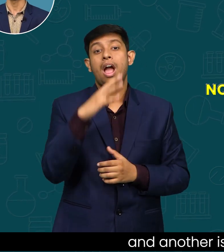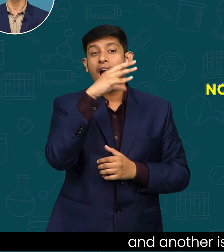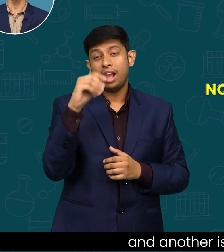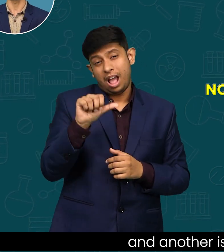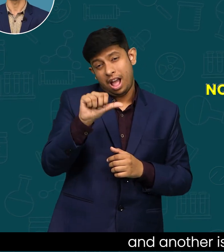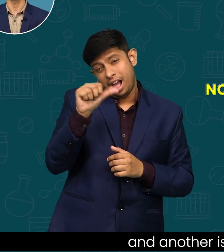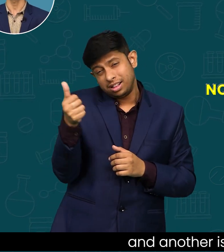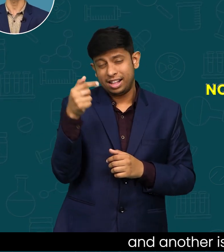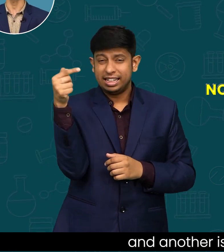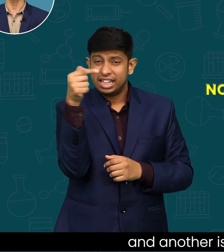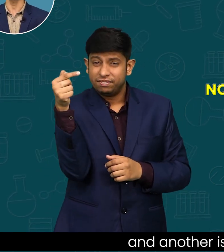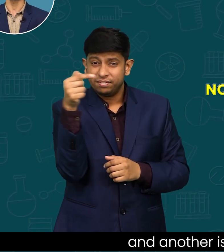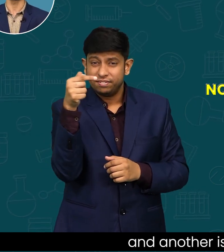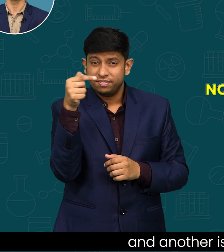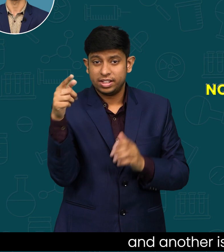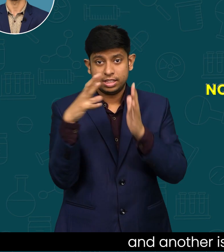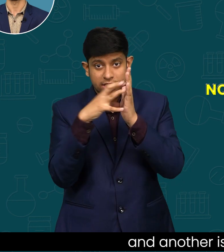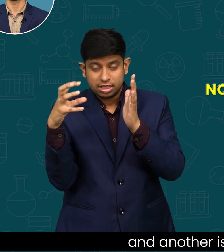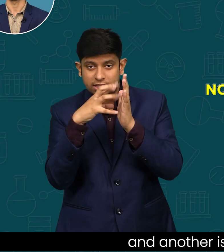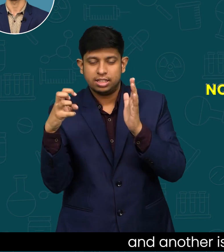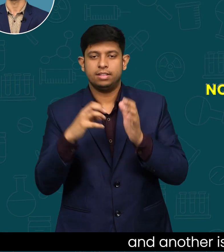and another is negatively charged.